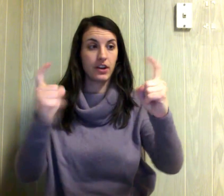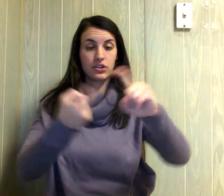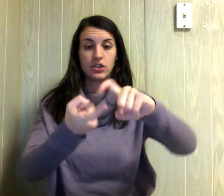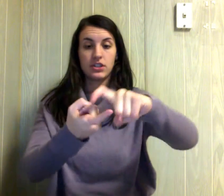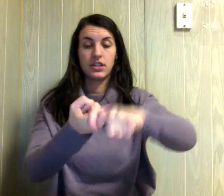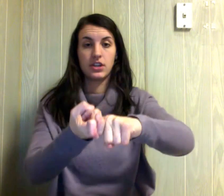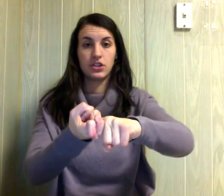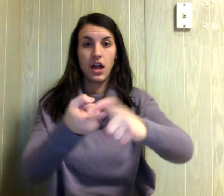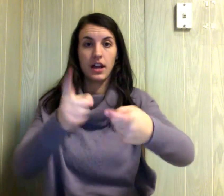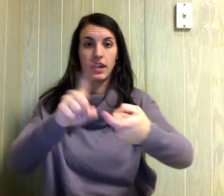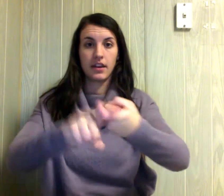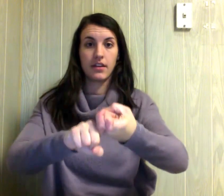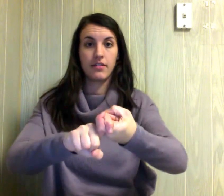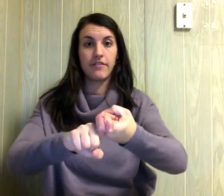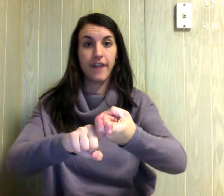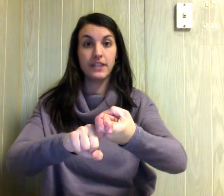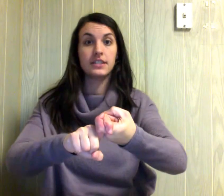are just interlocking. Friend.